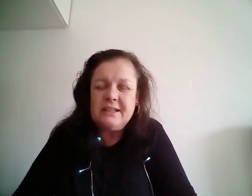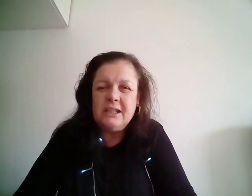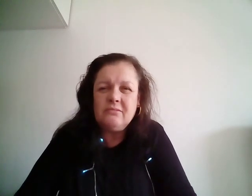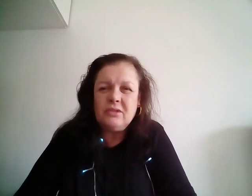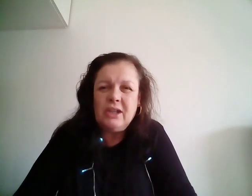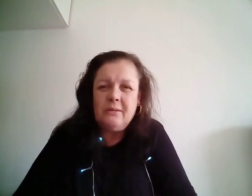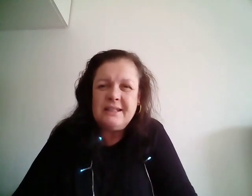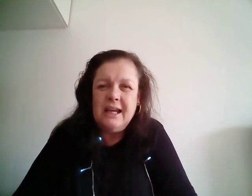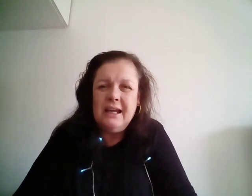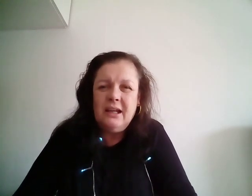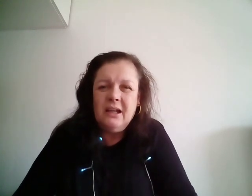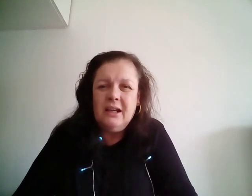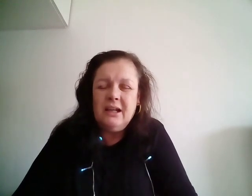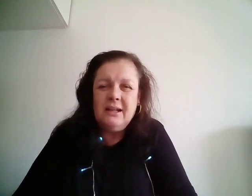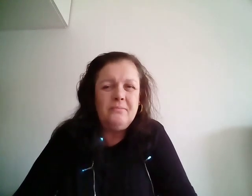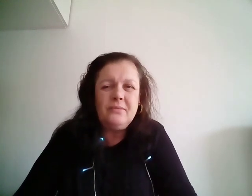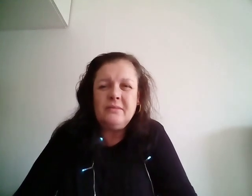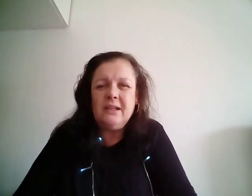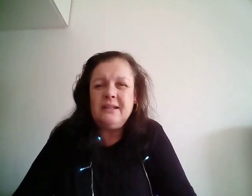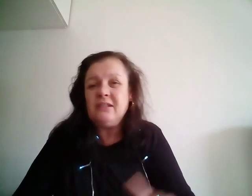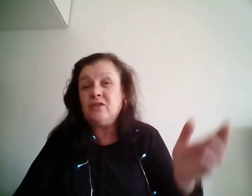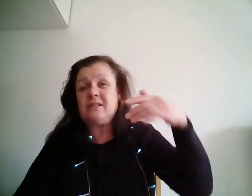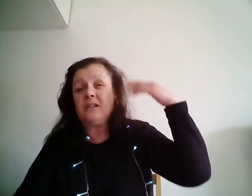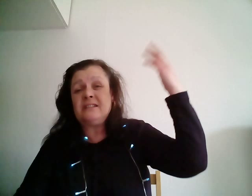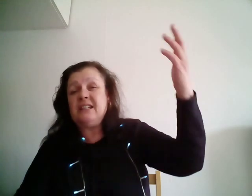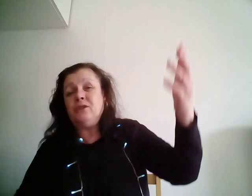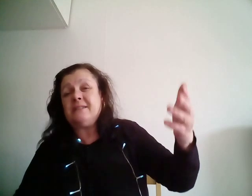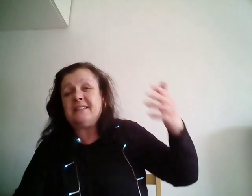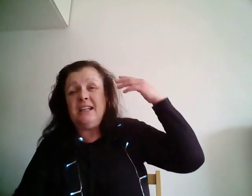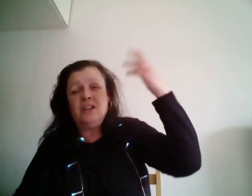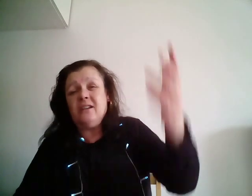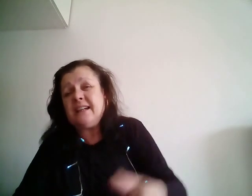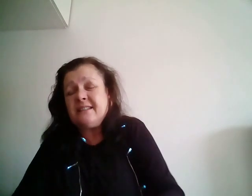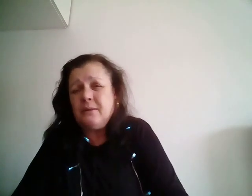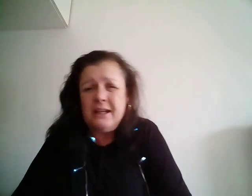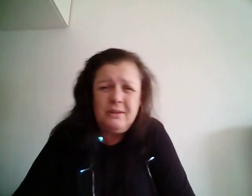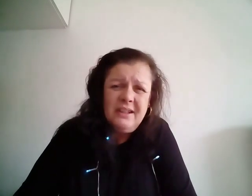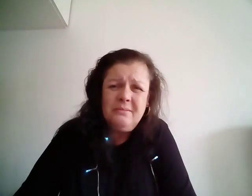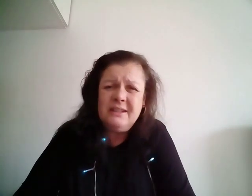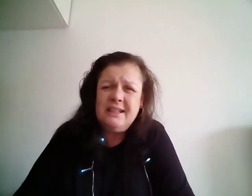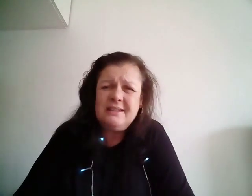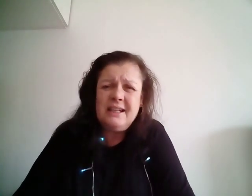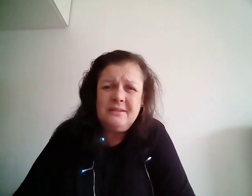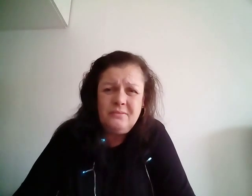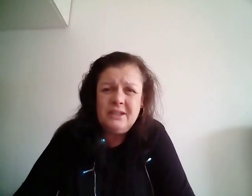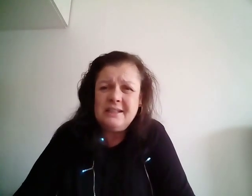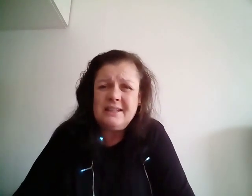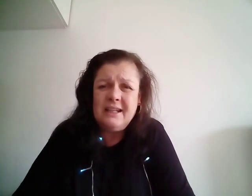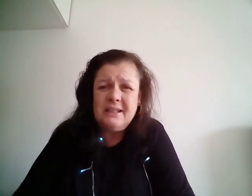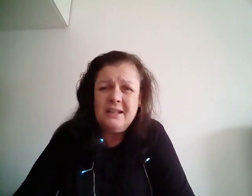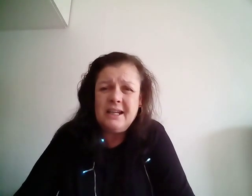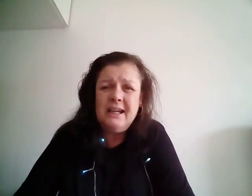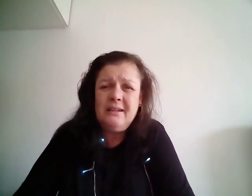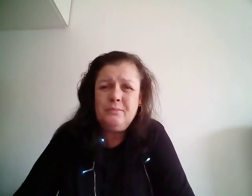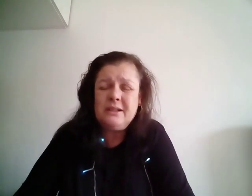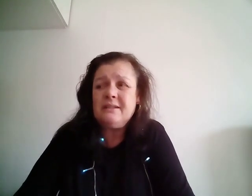certain, shall we say, then just continuously, you know, get away with things now. Do you say, okay? Because